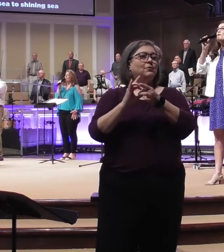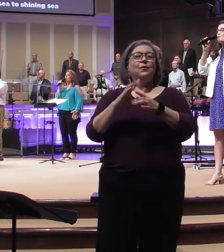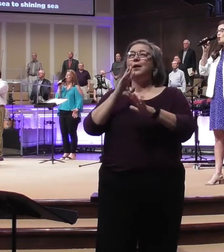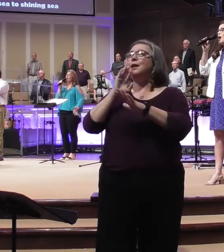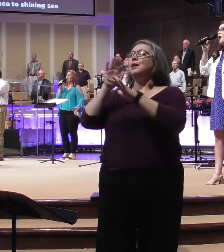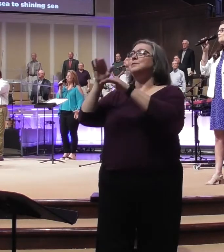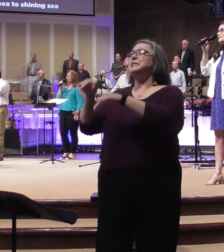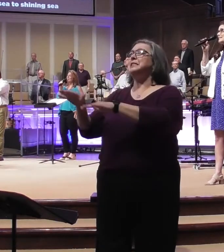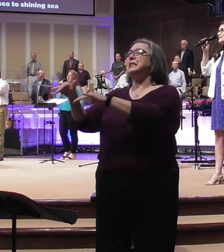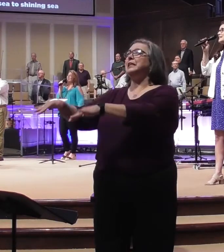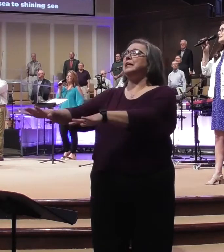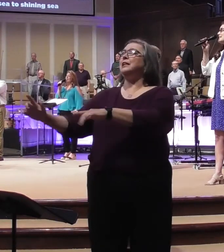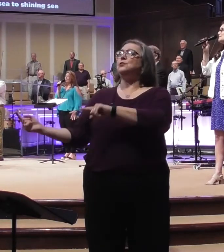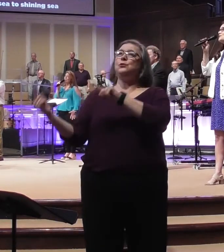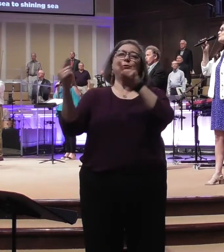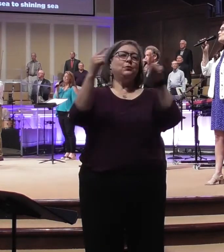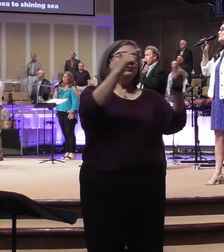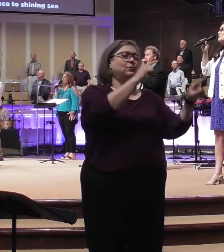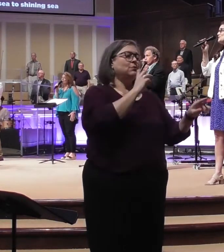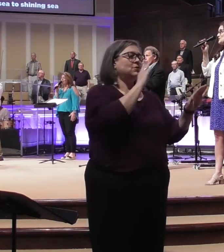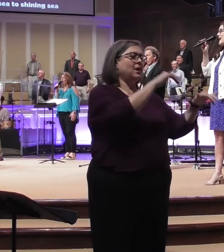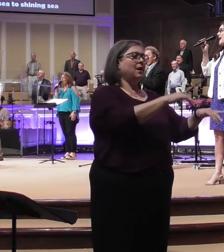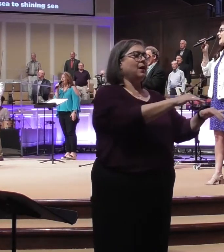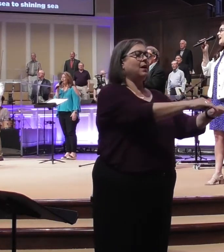brotherhood from sea to